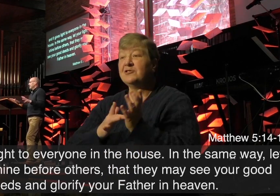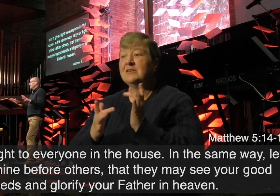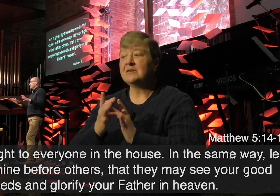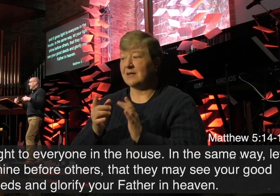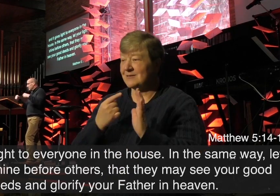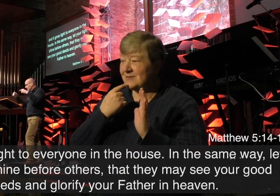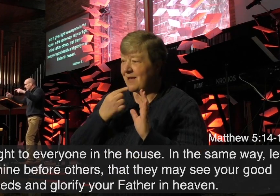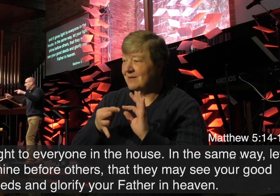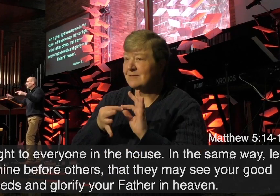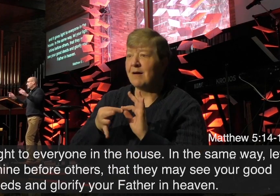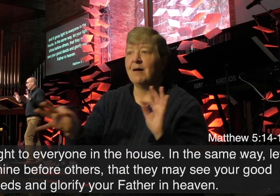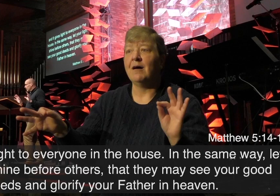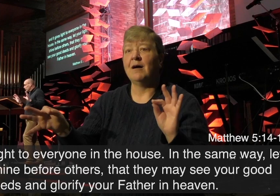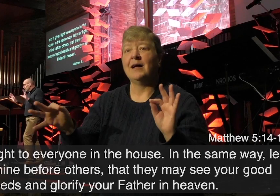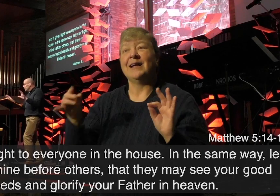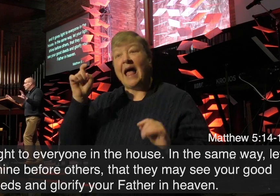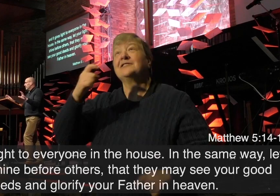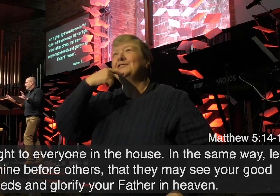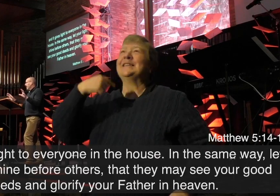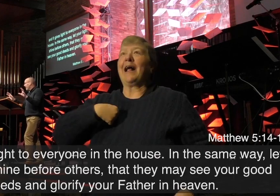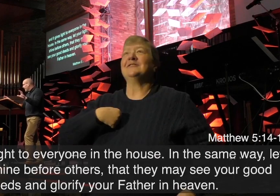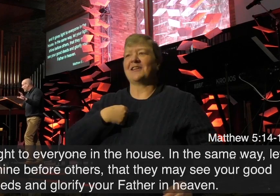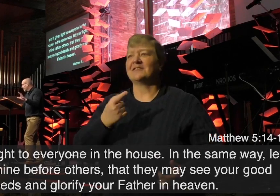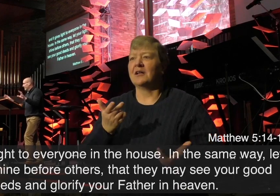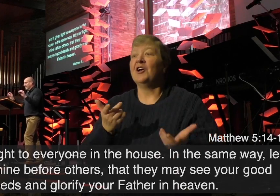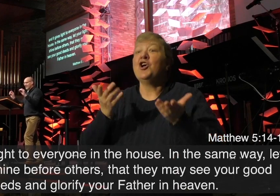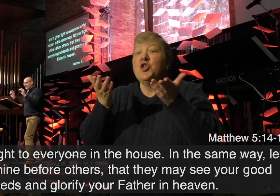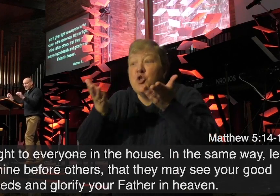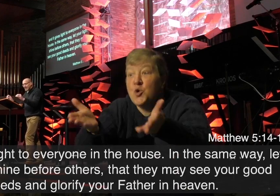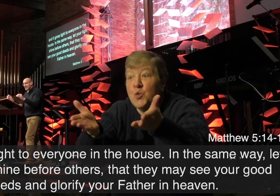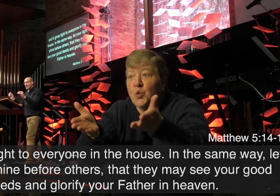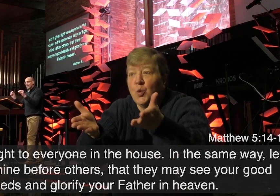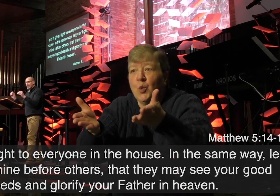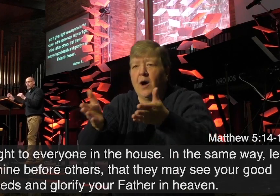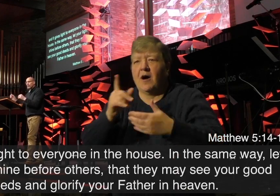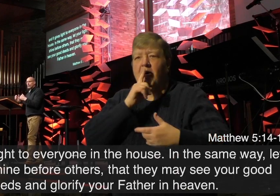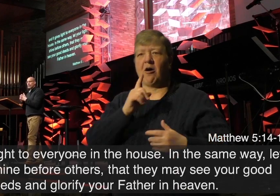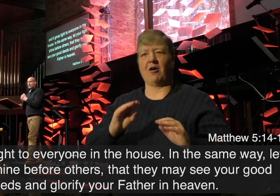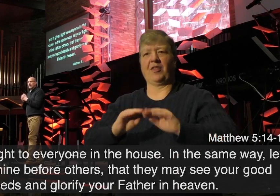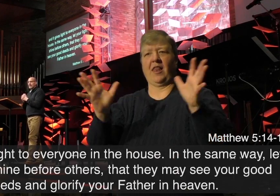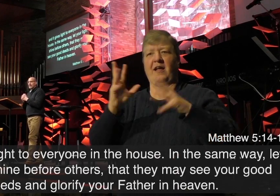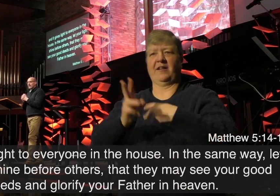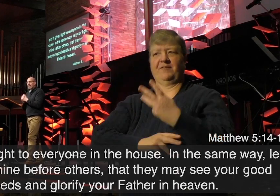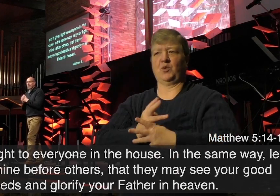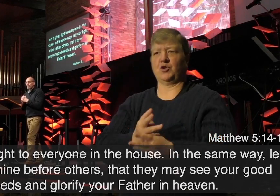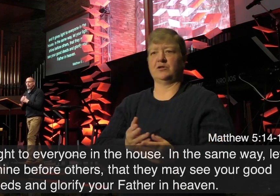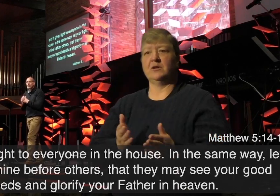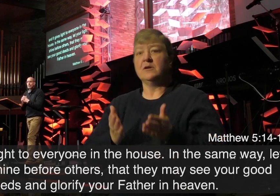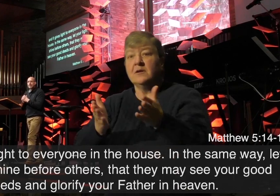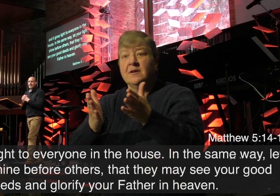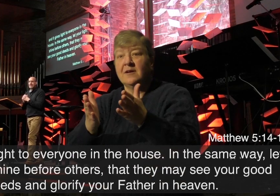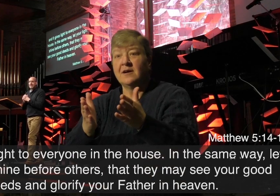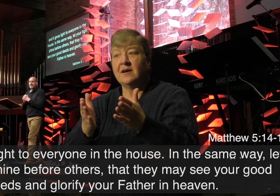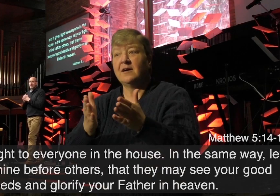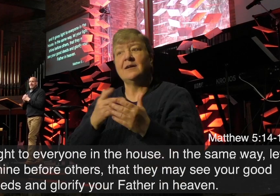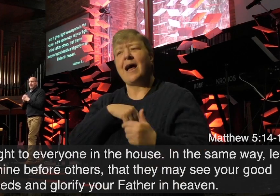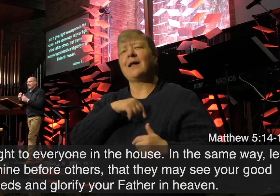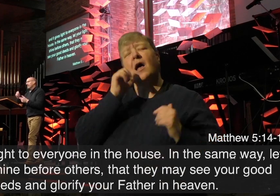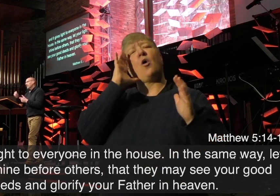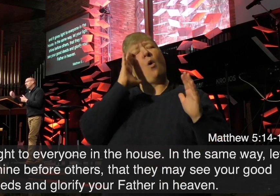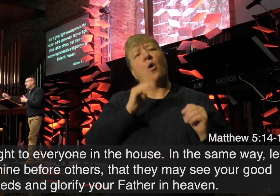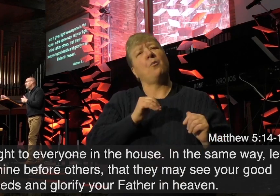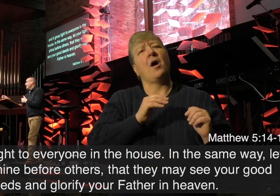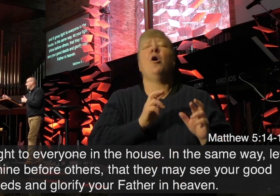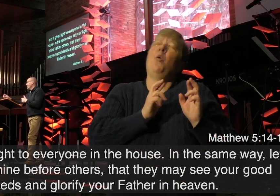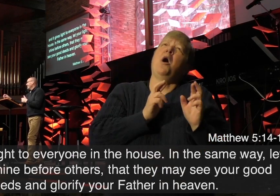us, he has to tell us, you are the light of the world. Not I hope you will be,